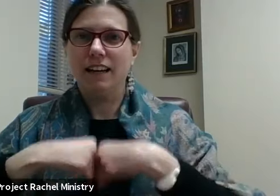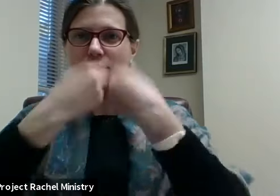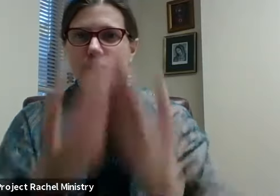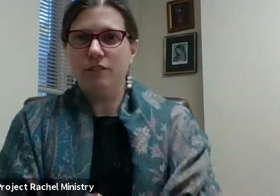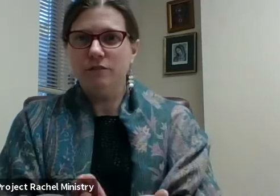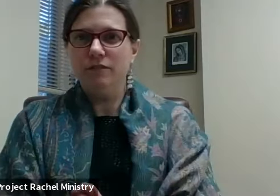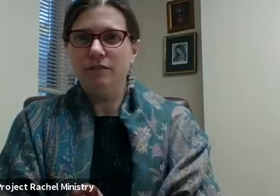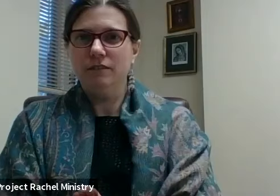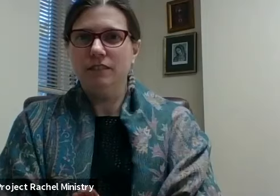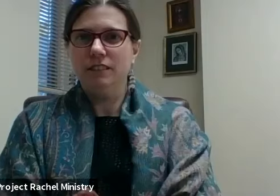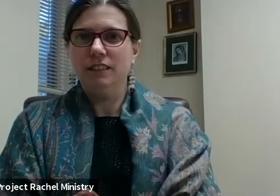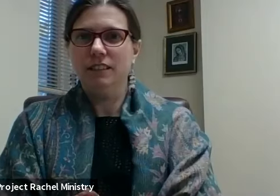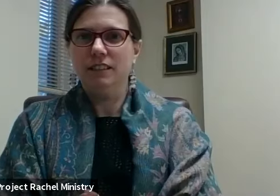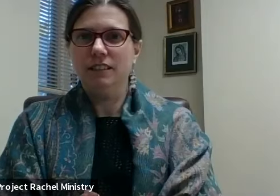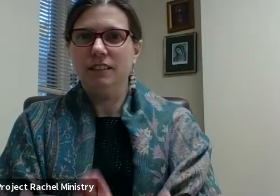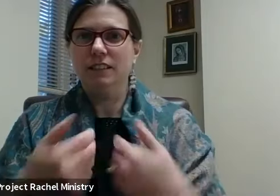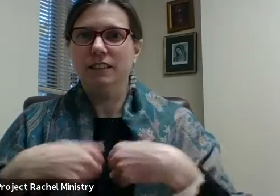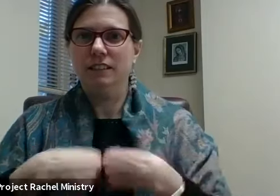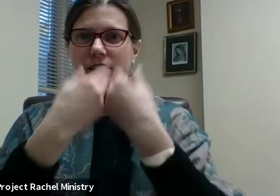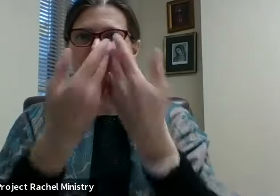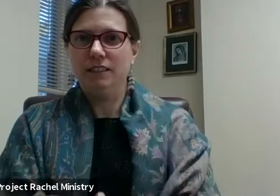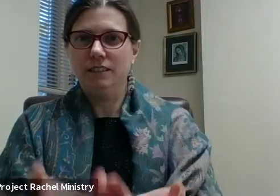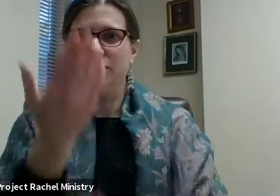How are you? How are you?